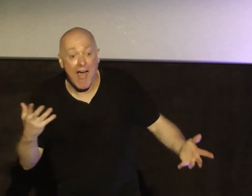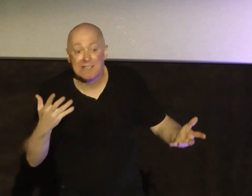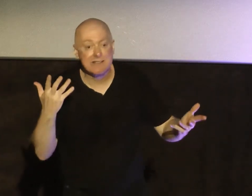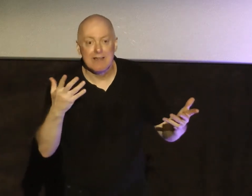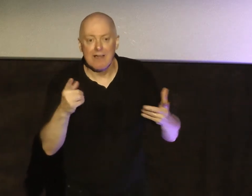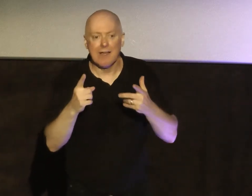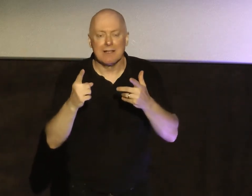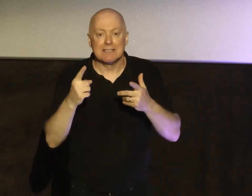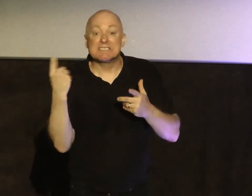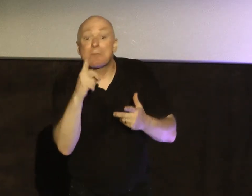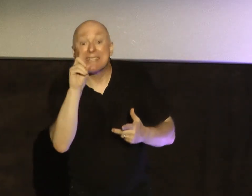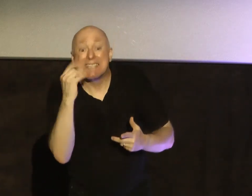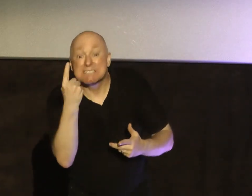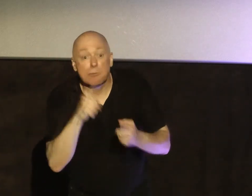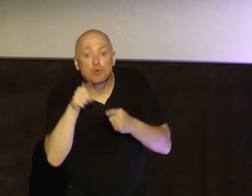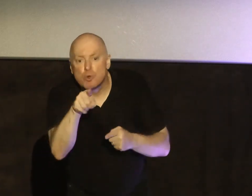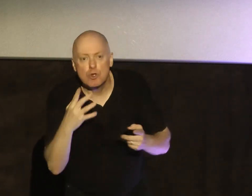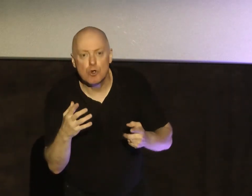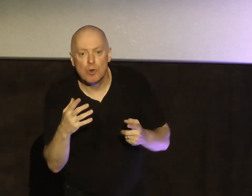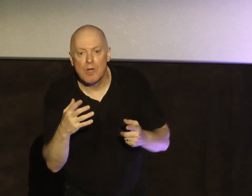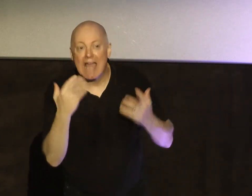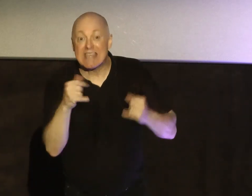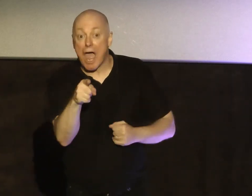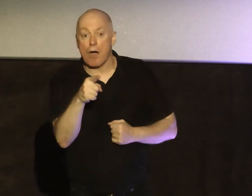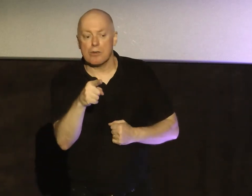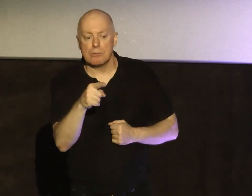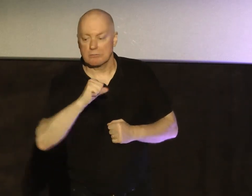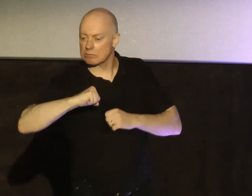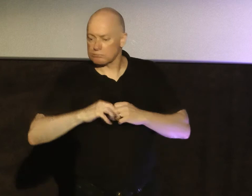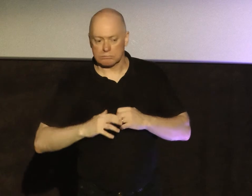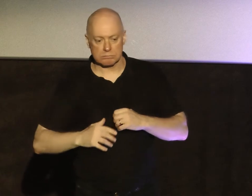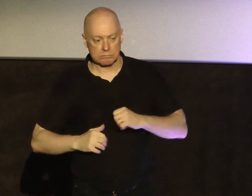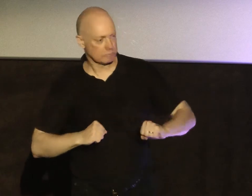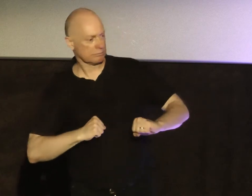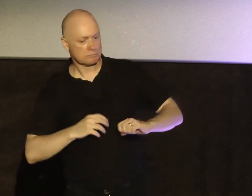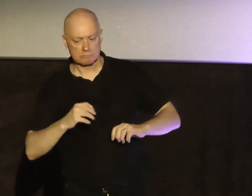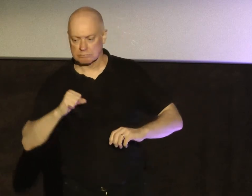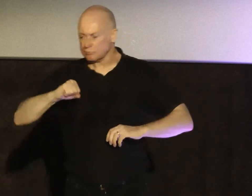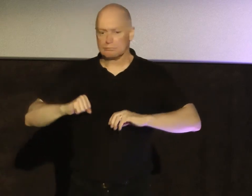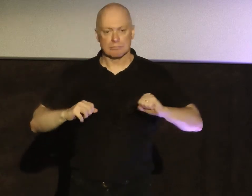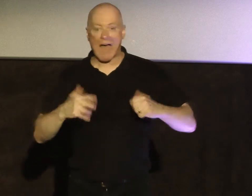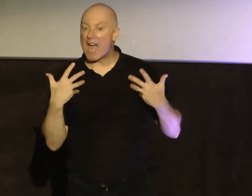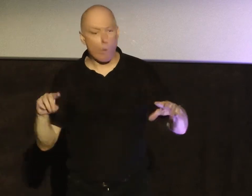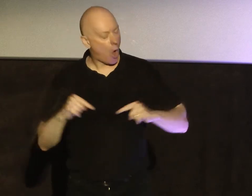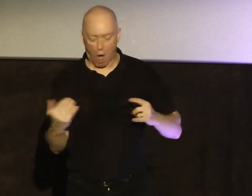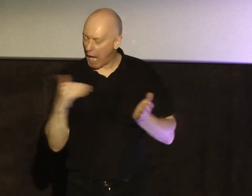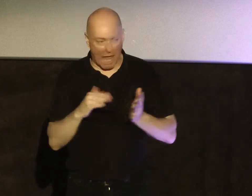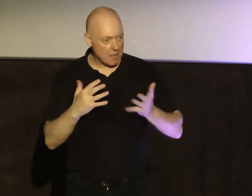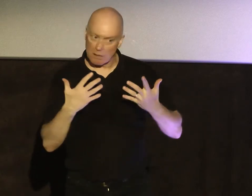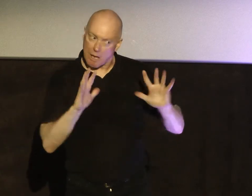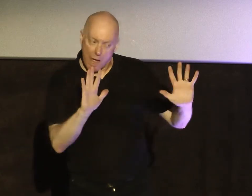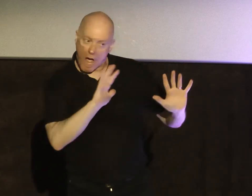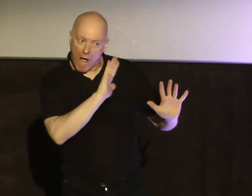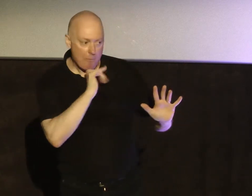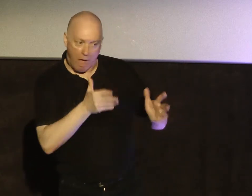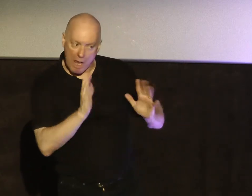the line, someone did something to you, and now you just guard yourself and protect yourself because you don't want that to ever happen to you again.